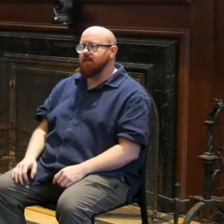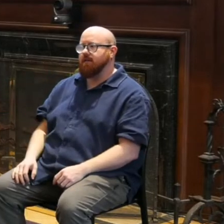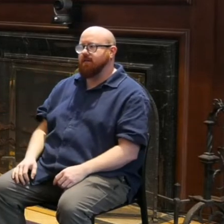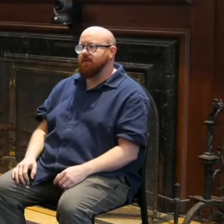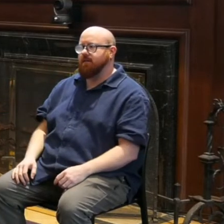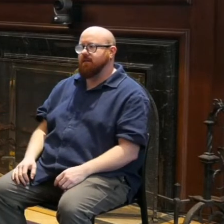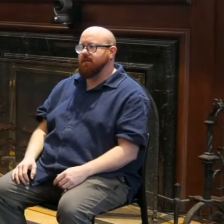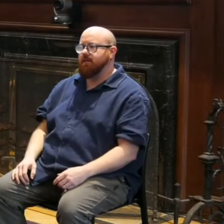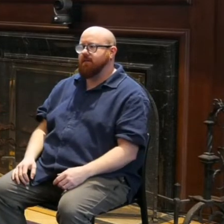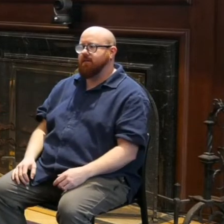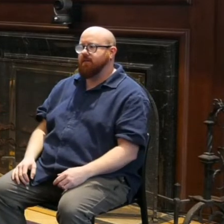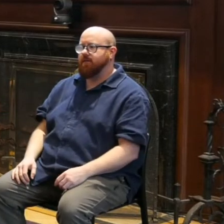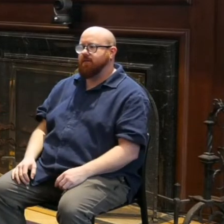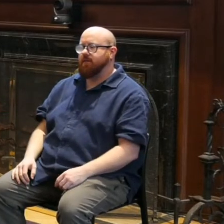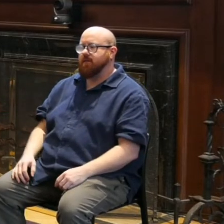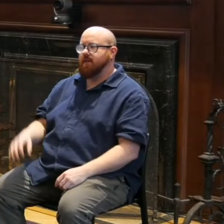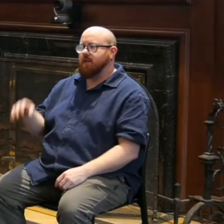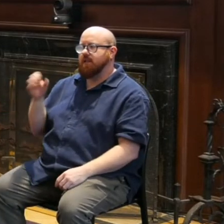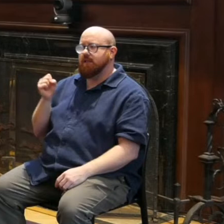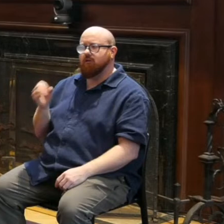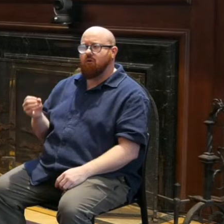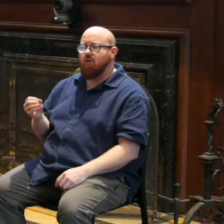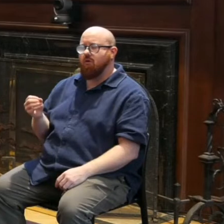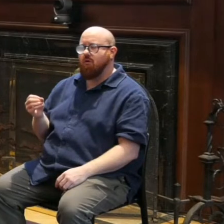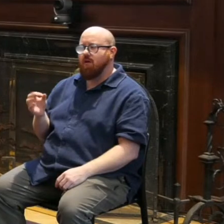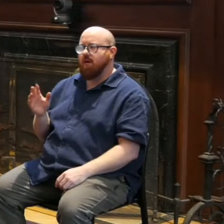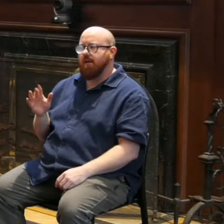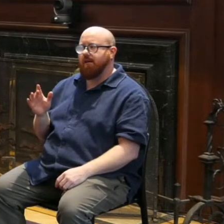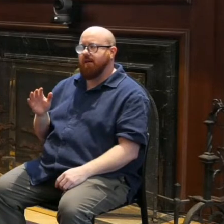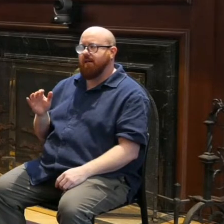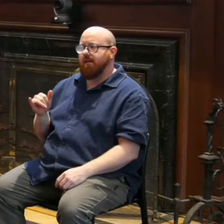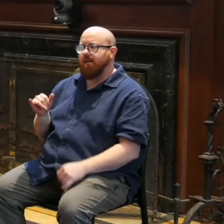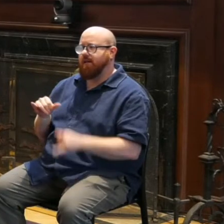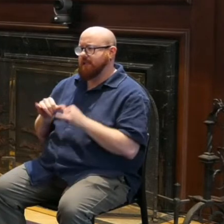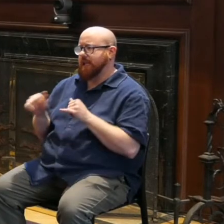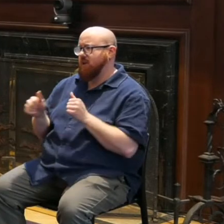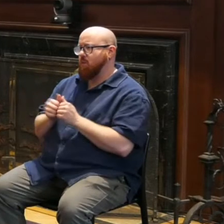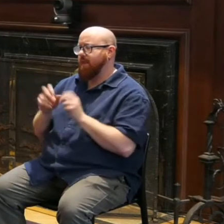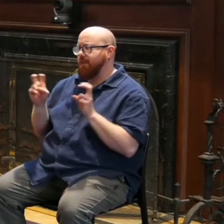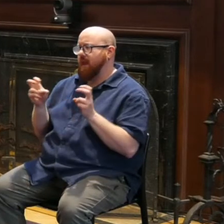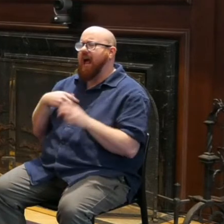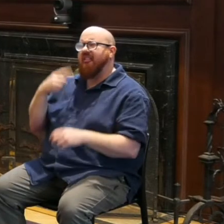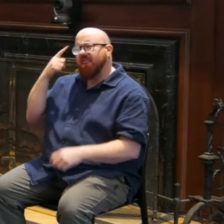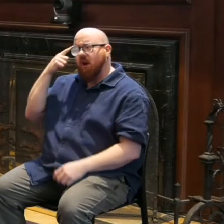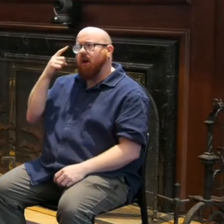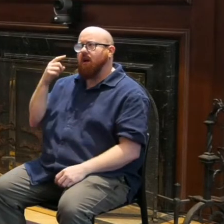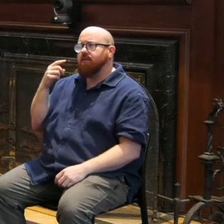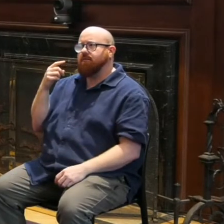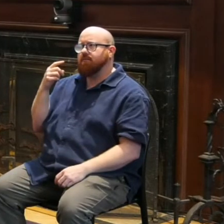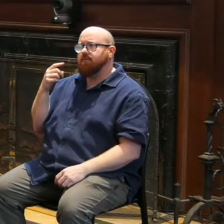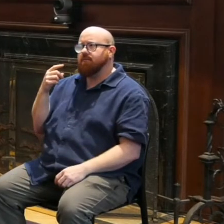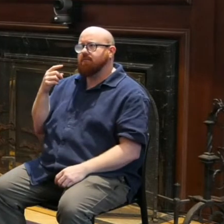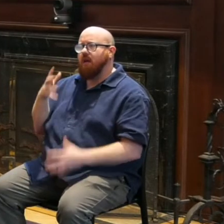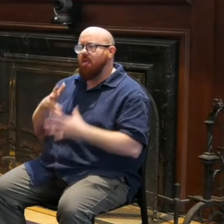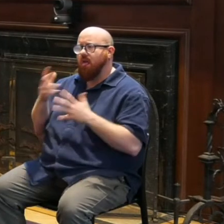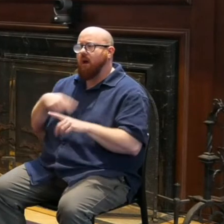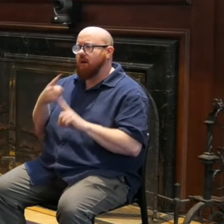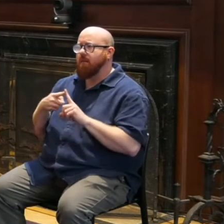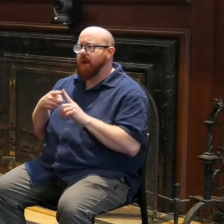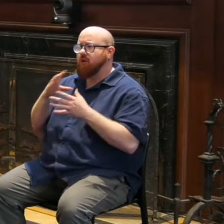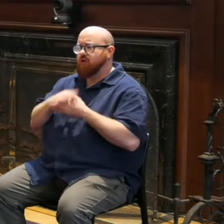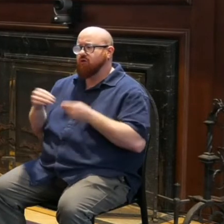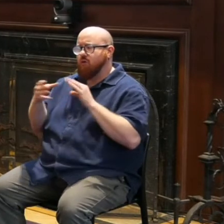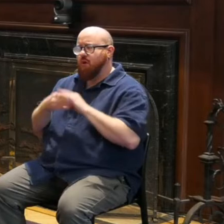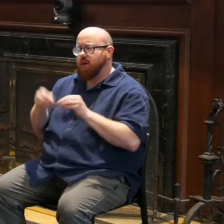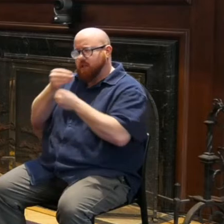Thank you. So staying along with, I thought I would think a lot about storytelling for